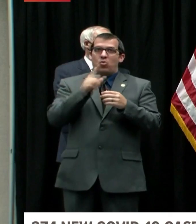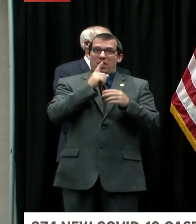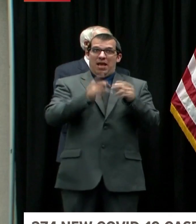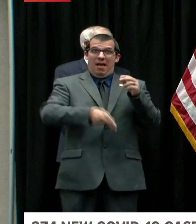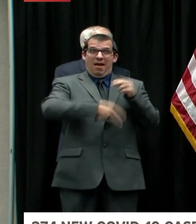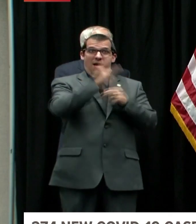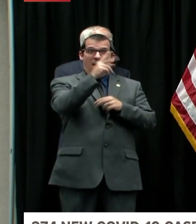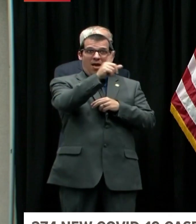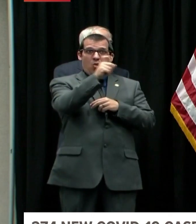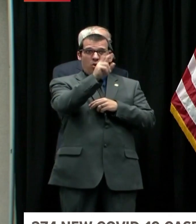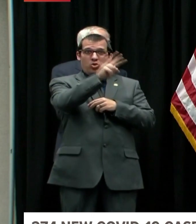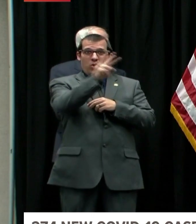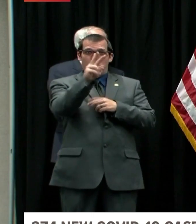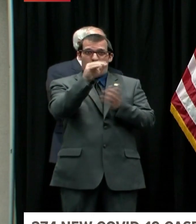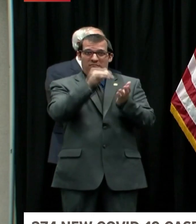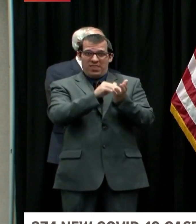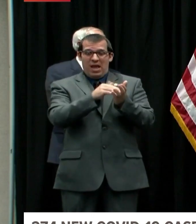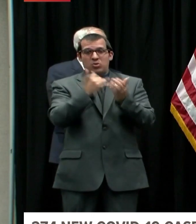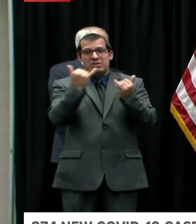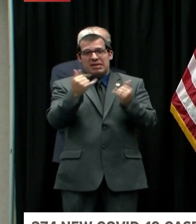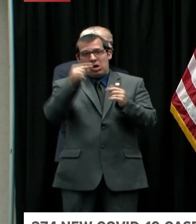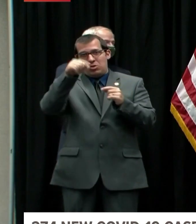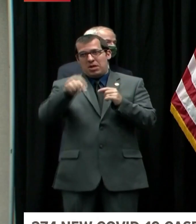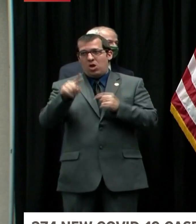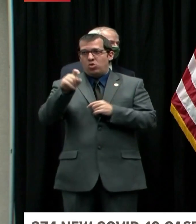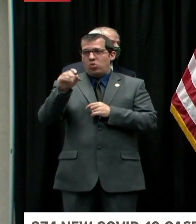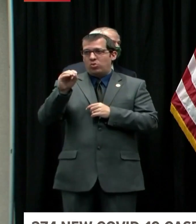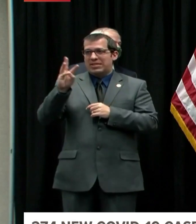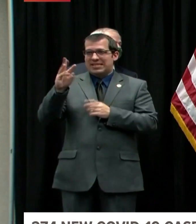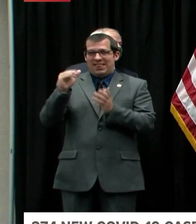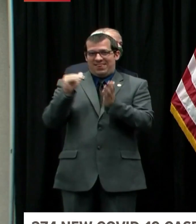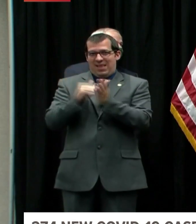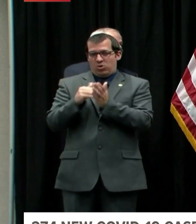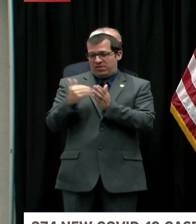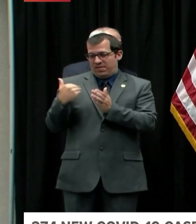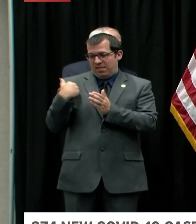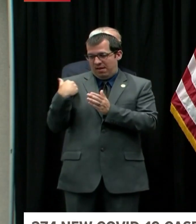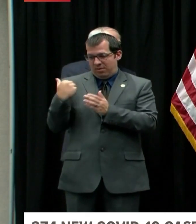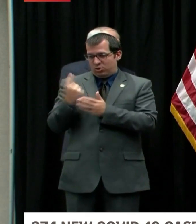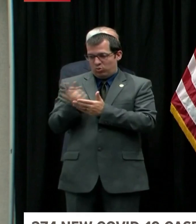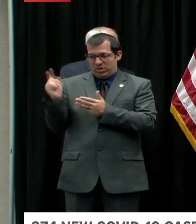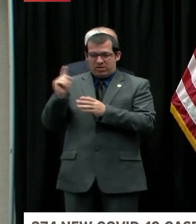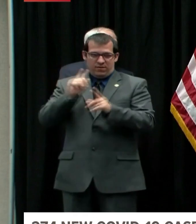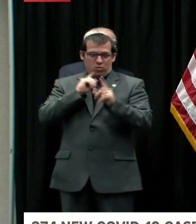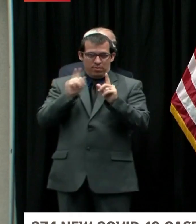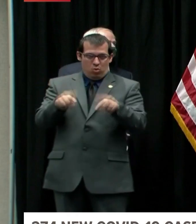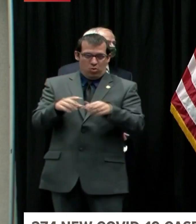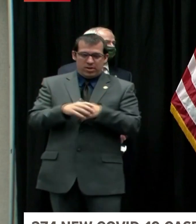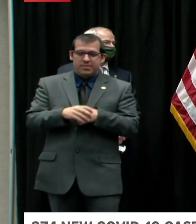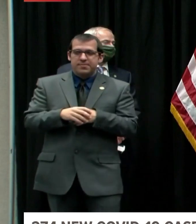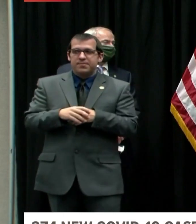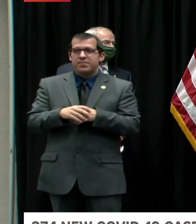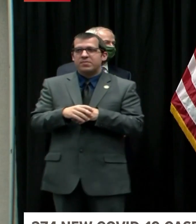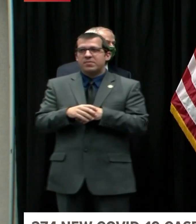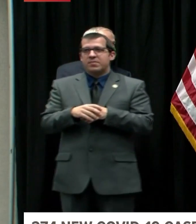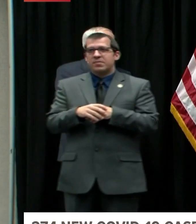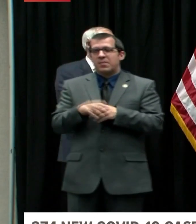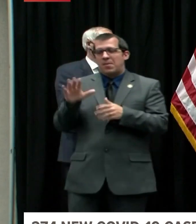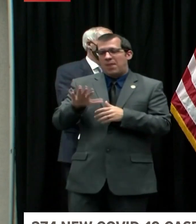about 122,000 down to about 106,000 as of this last week of reporting. Additional